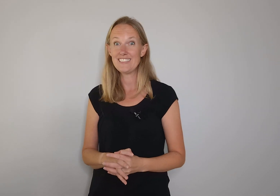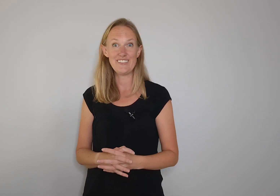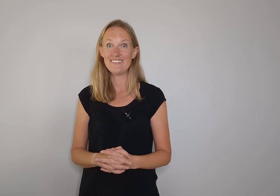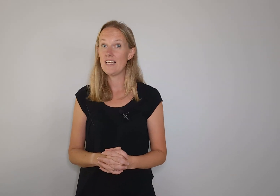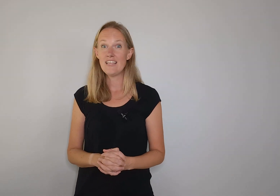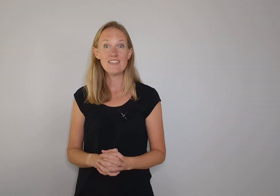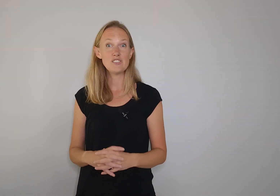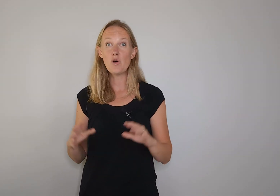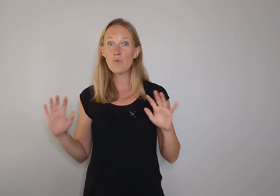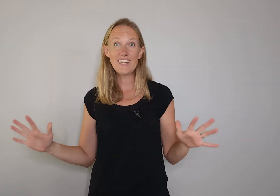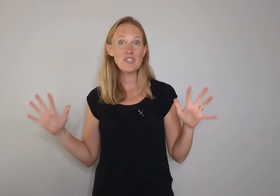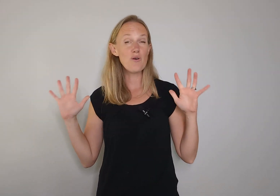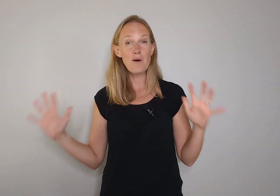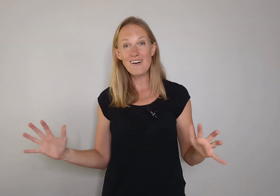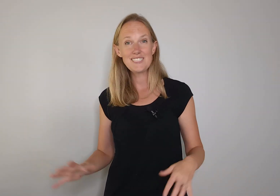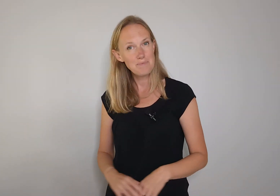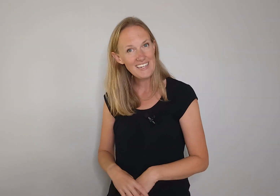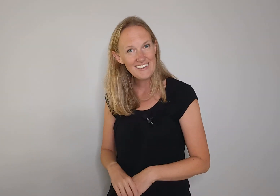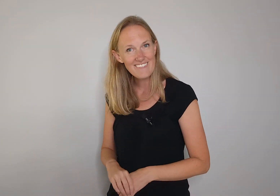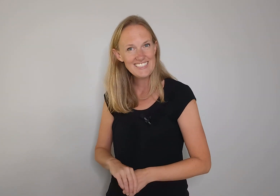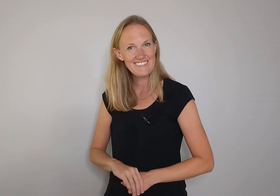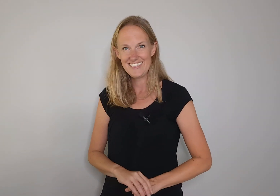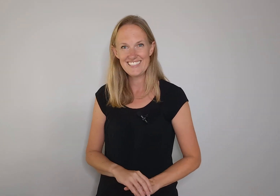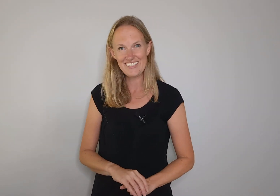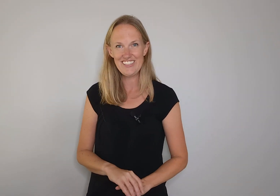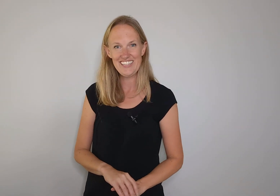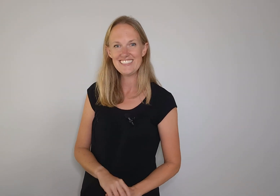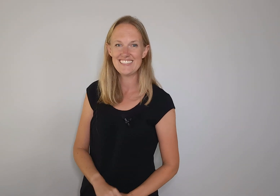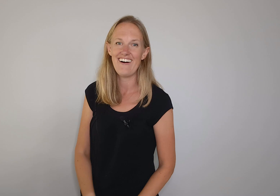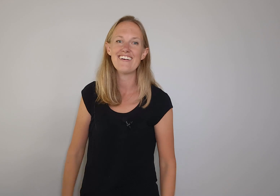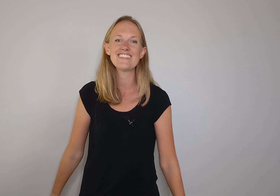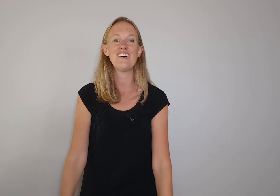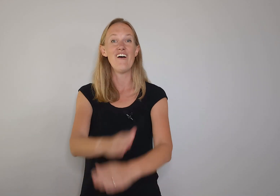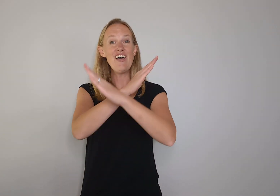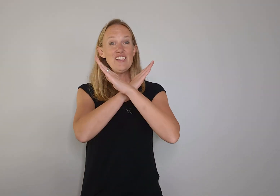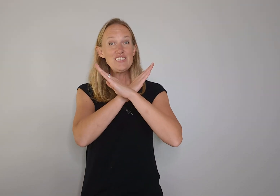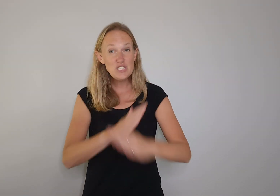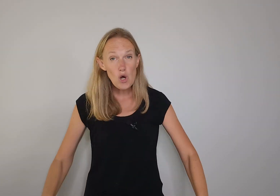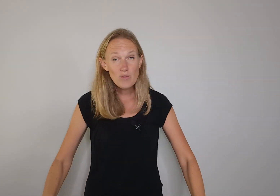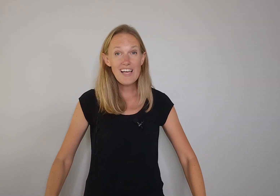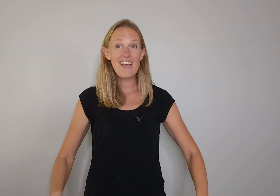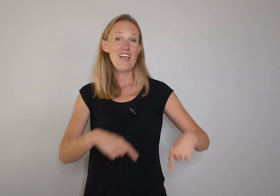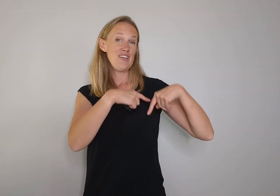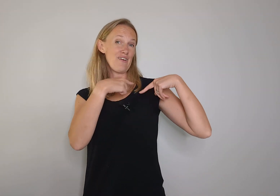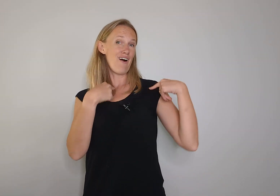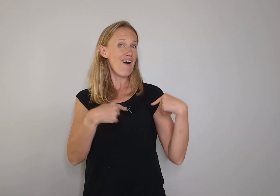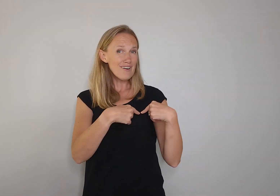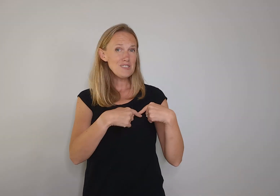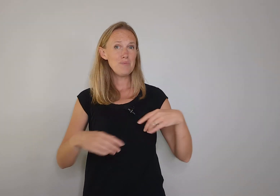too. There's no right or wrong speed in which you need to learn this song. So don't let your heart